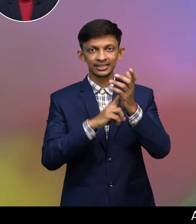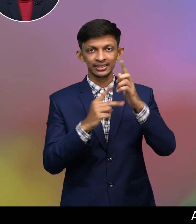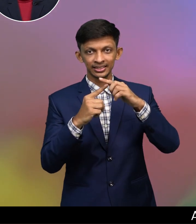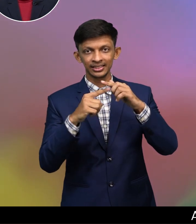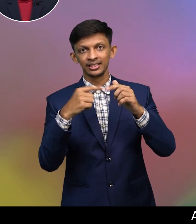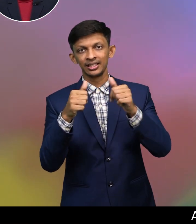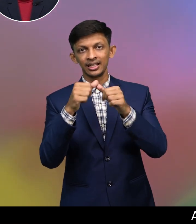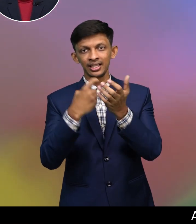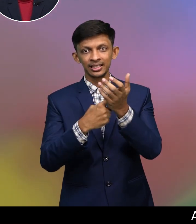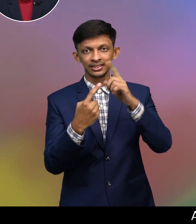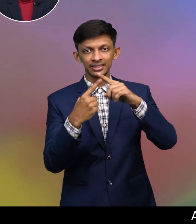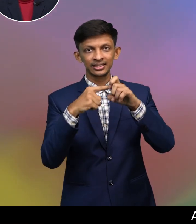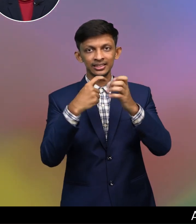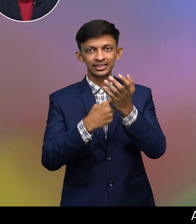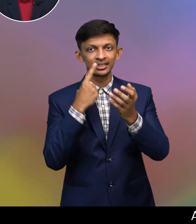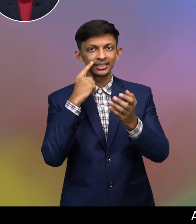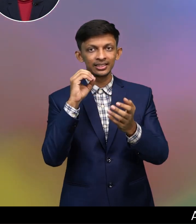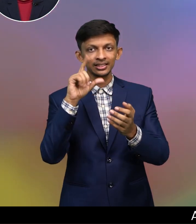dialysis,